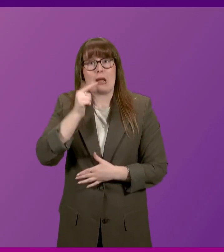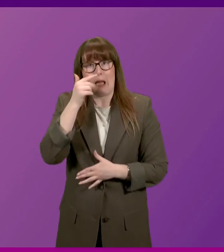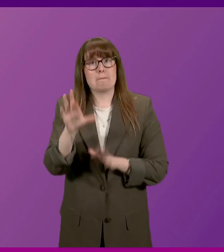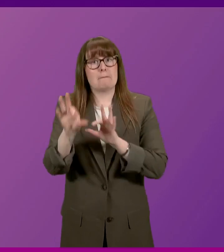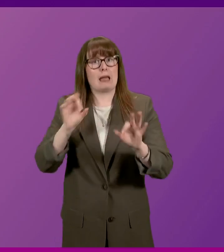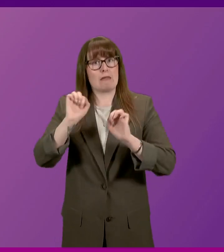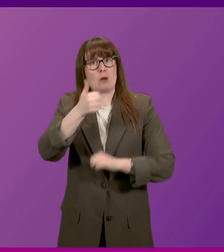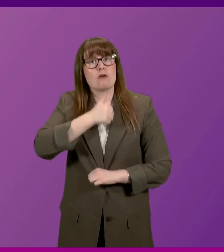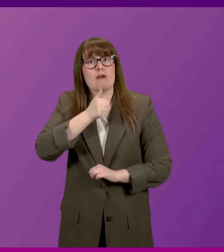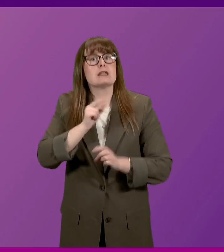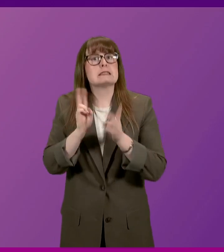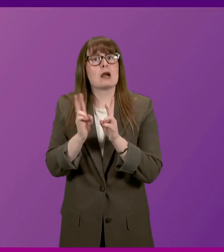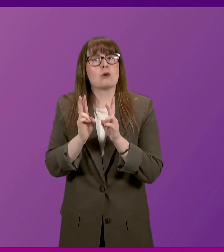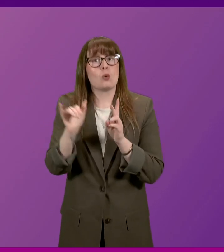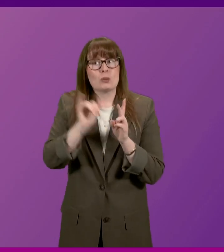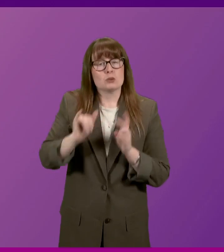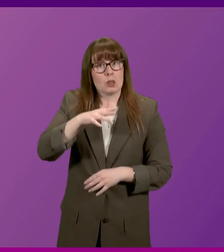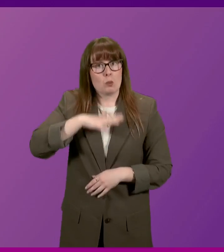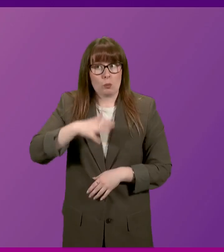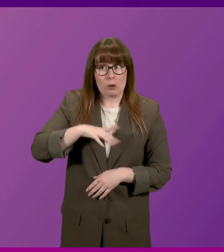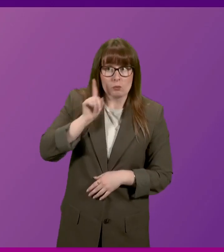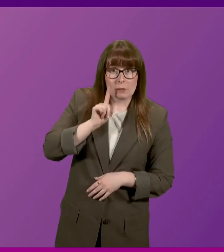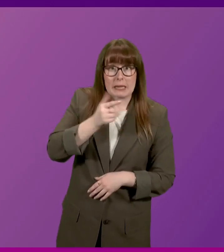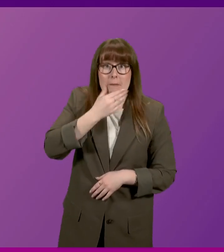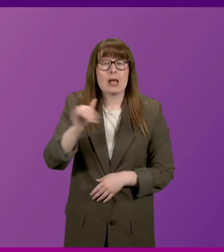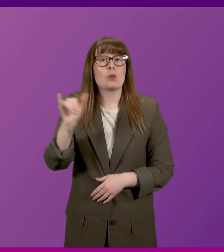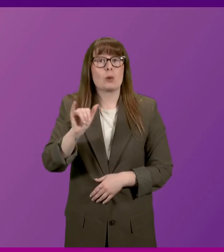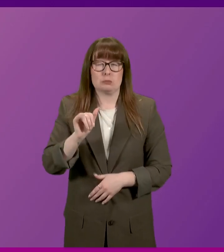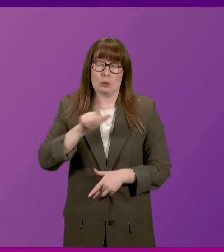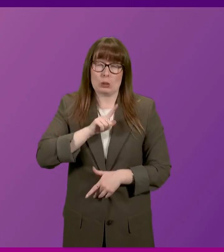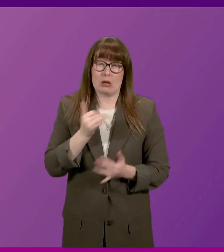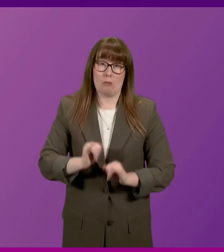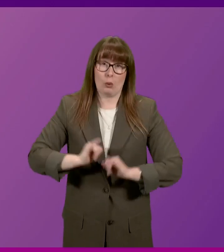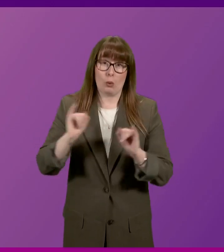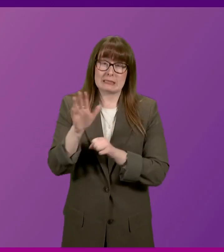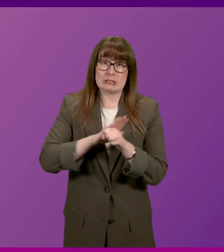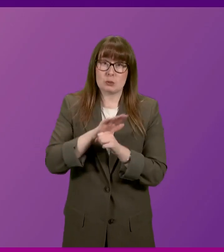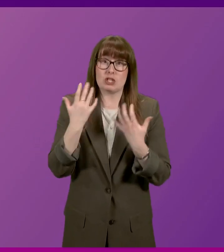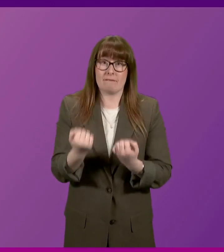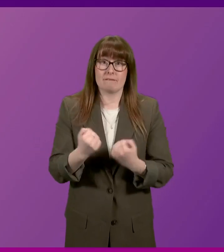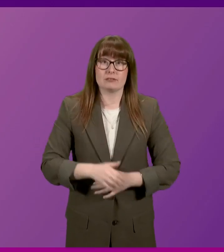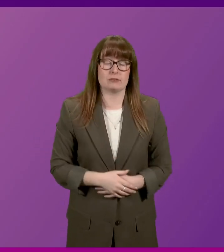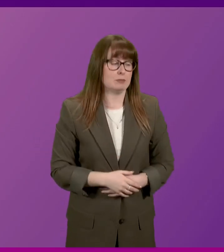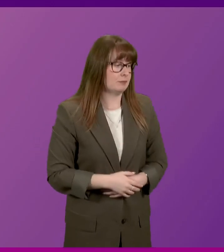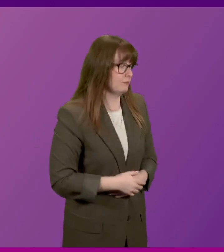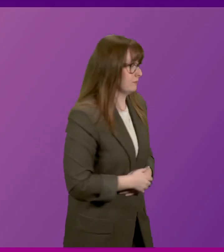preference about the kind of interpreter they would like to come when they're experiencing a distressing situation like a domestic abuse call.